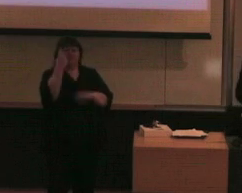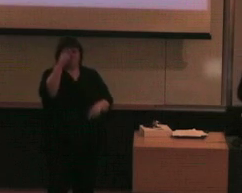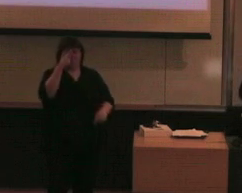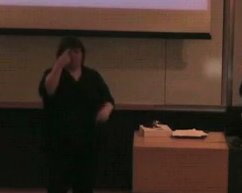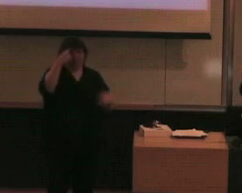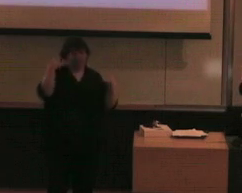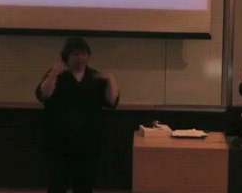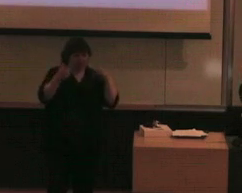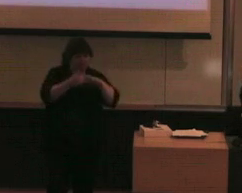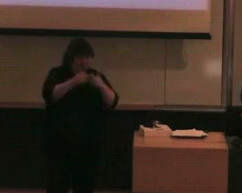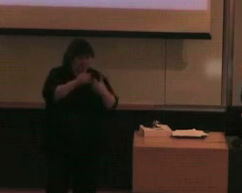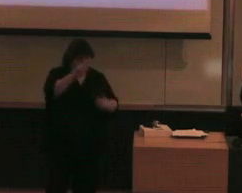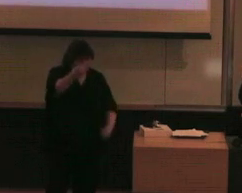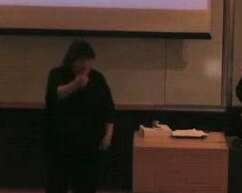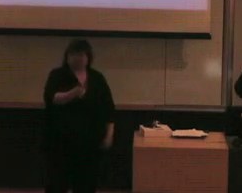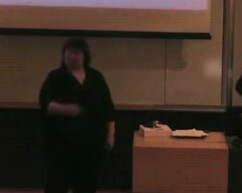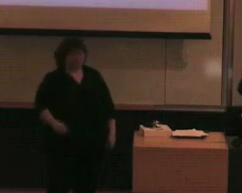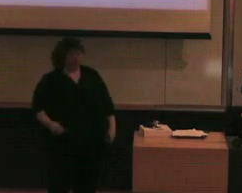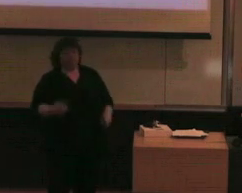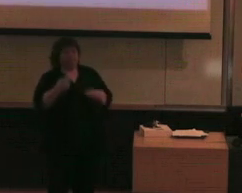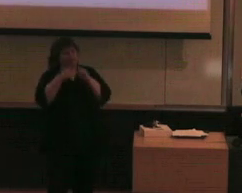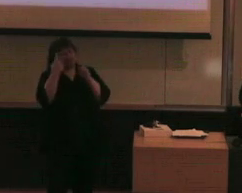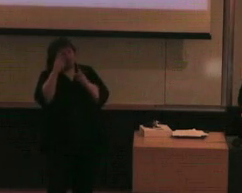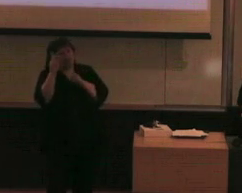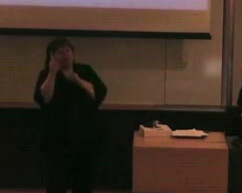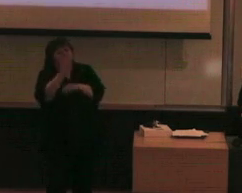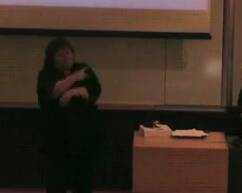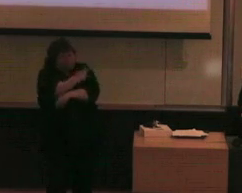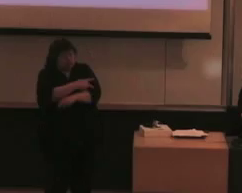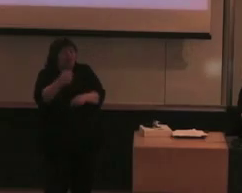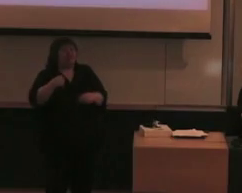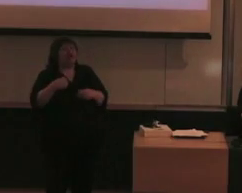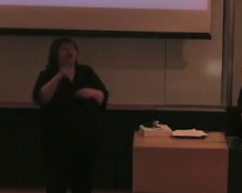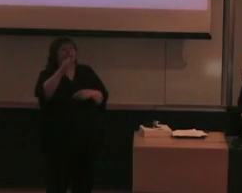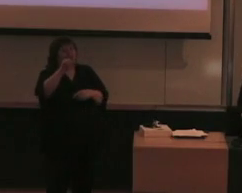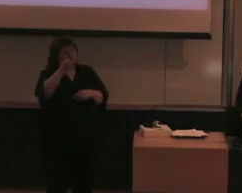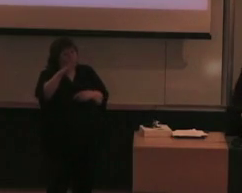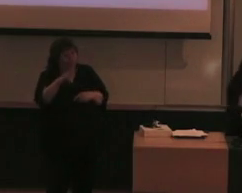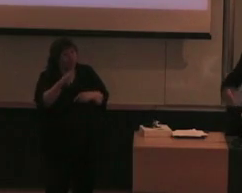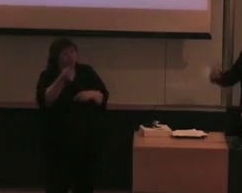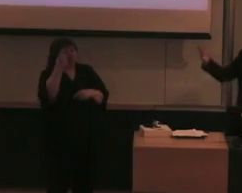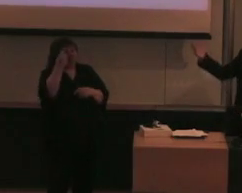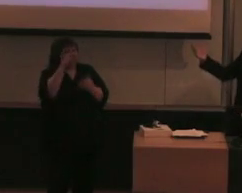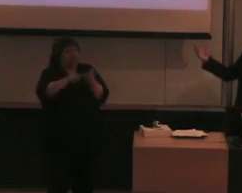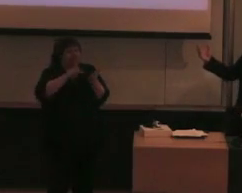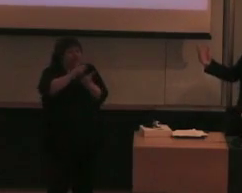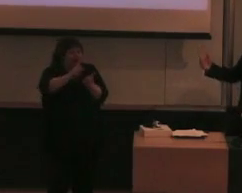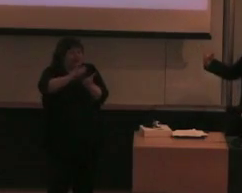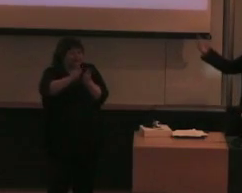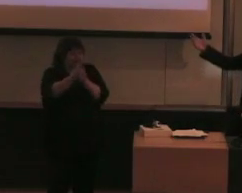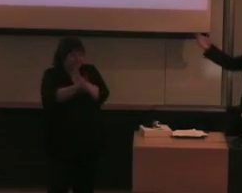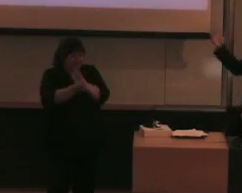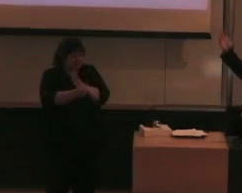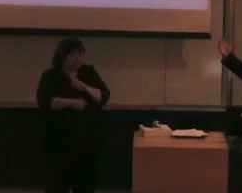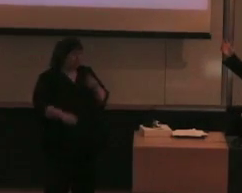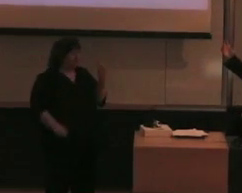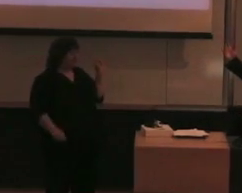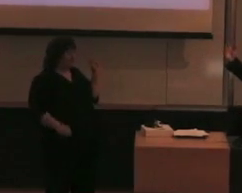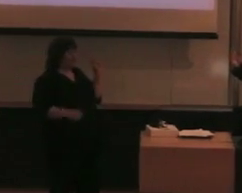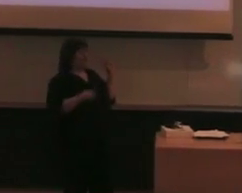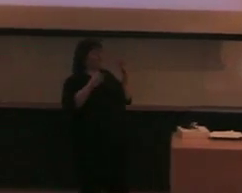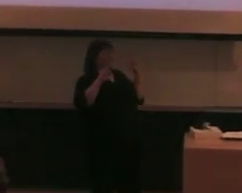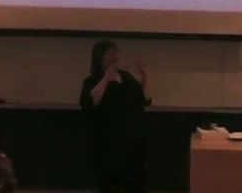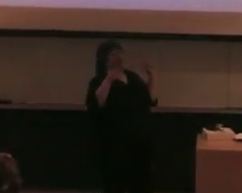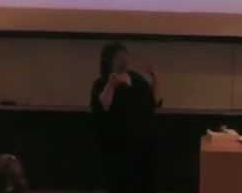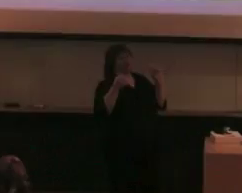there. But this is also for patients out there that have low literacy issues as well. This is another variation of this, stop, notice,